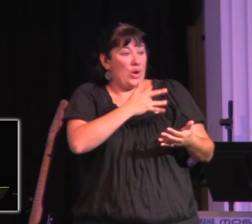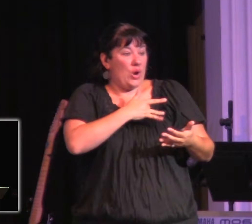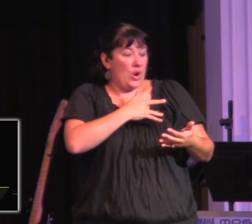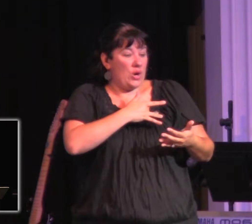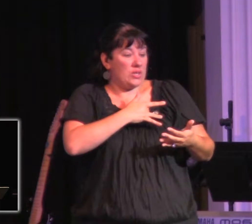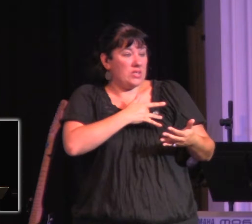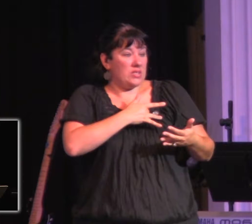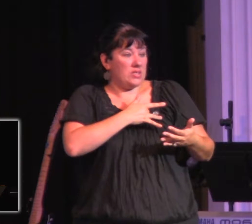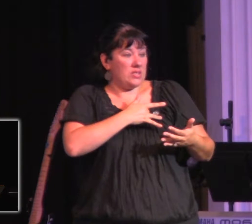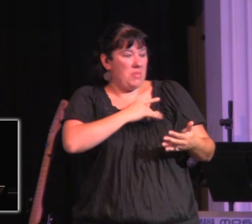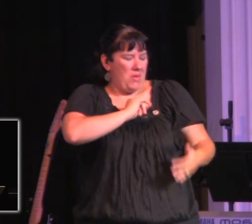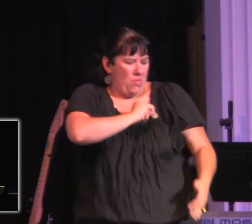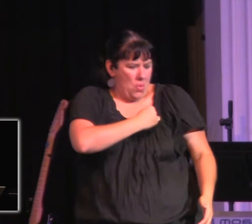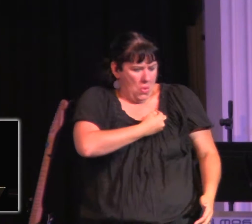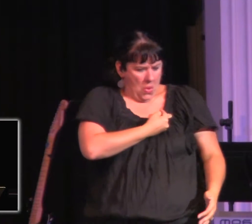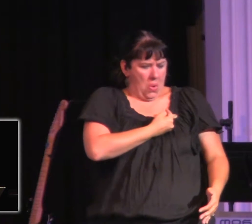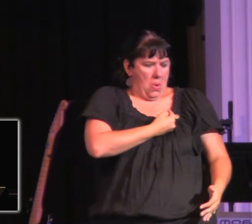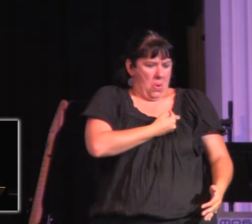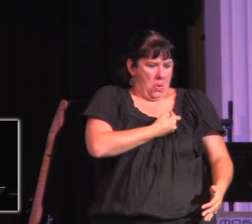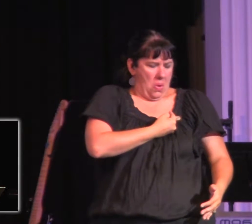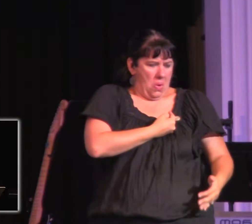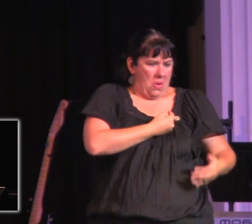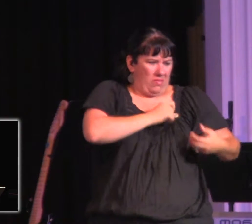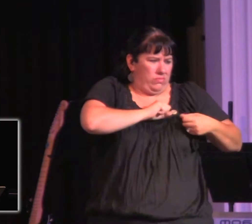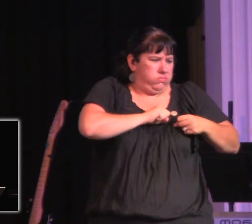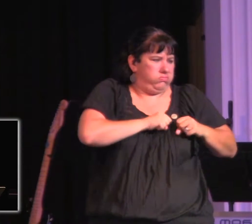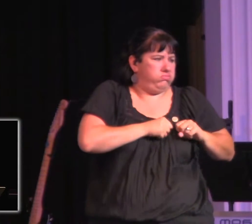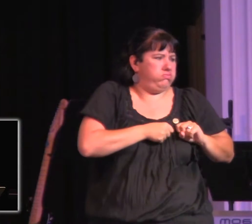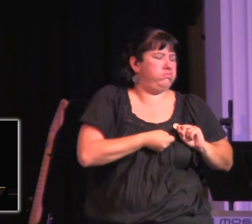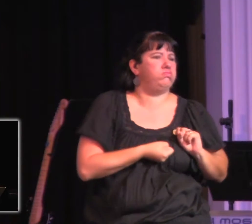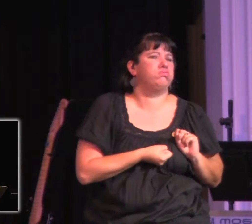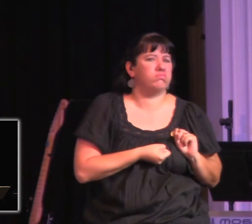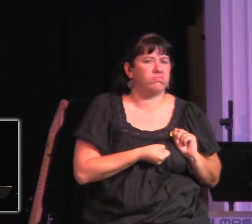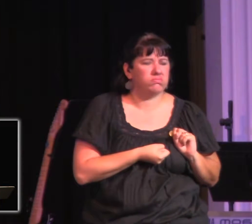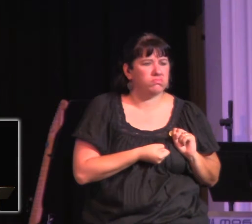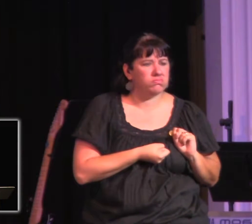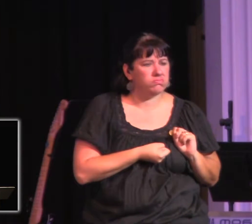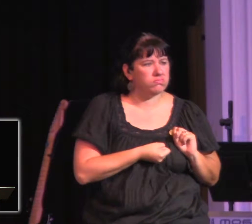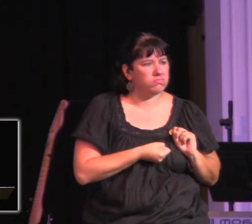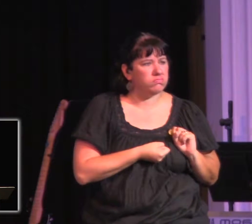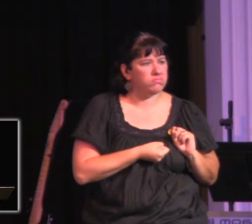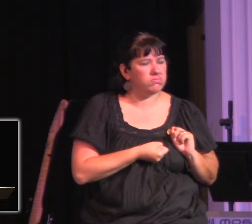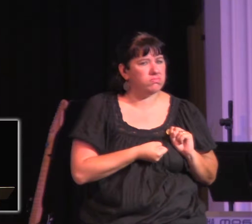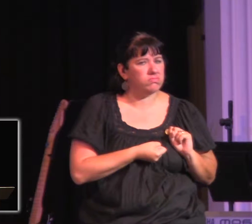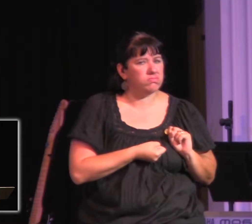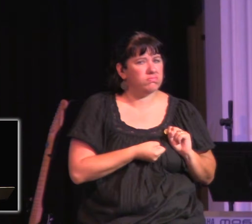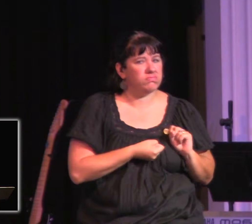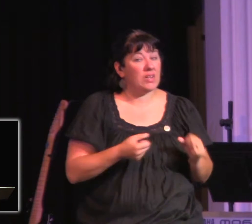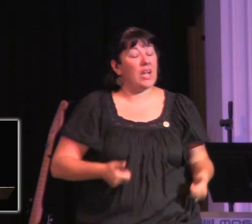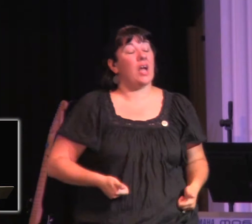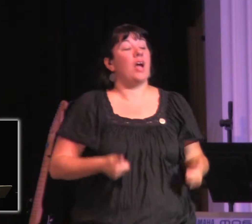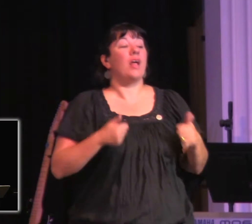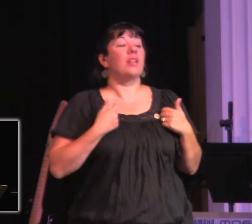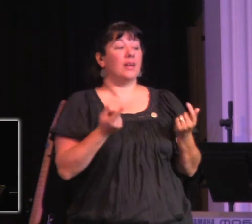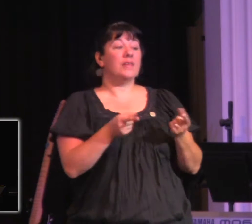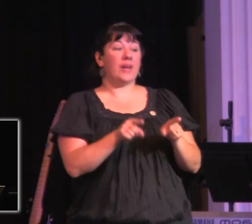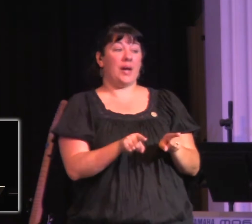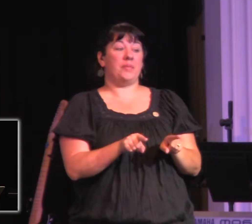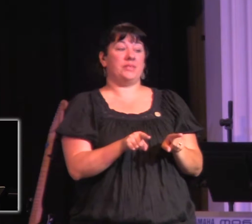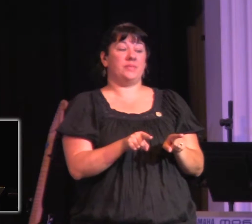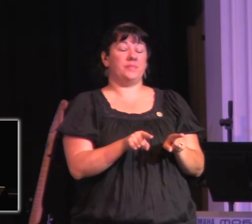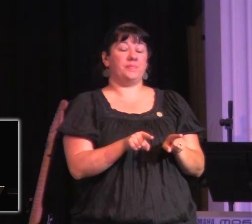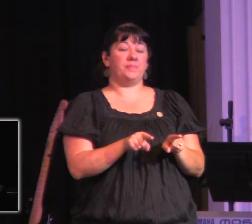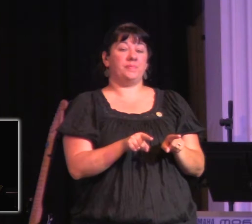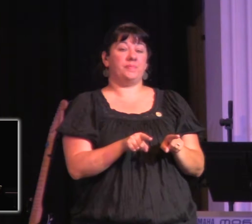broken inside. Life happens. And then think about those who have been broken, not by